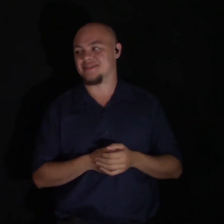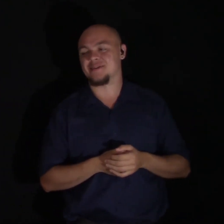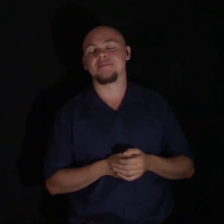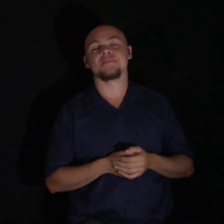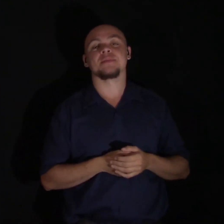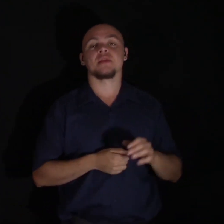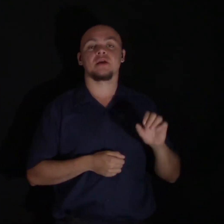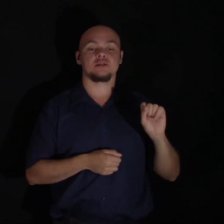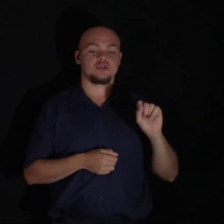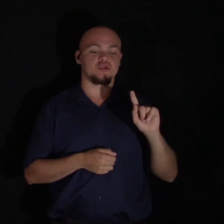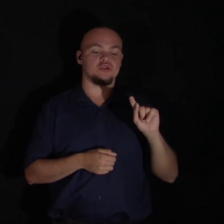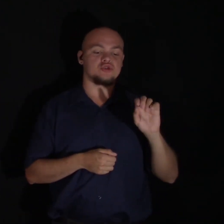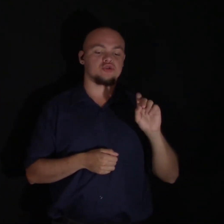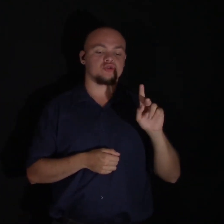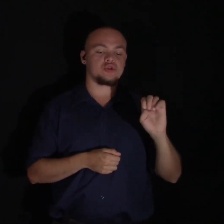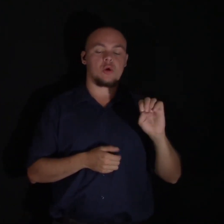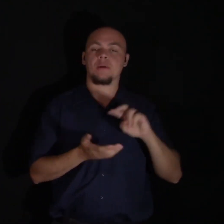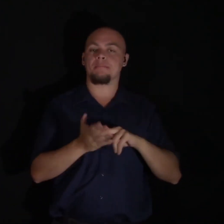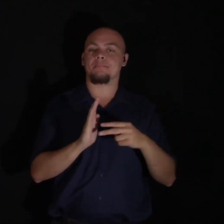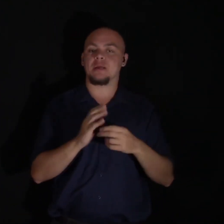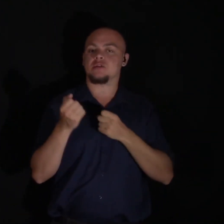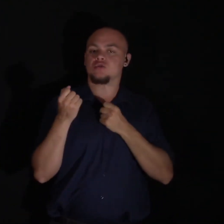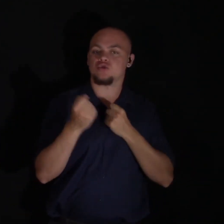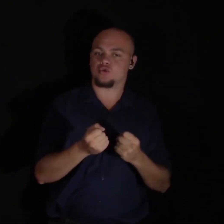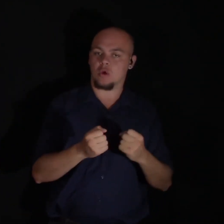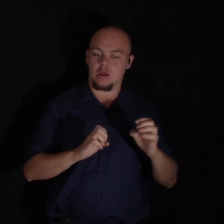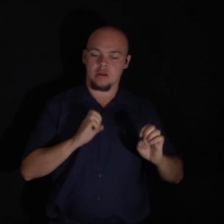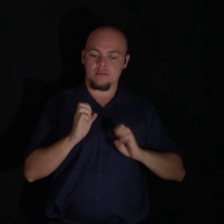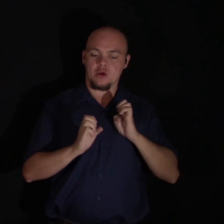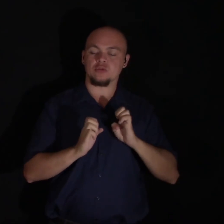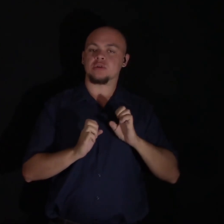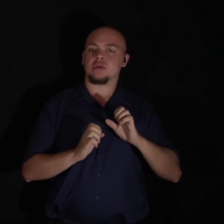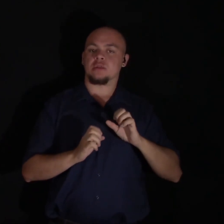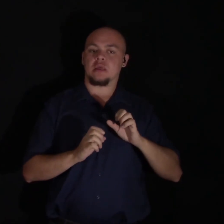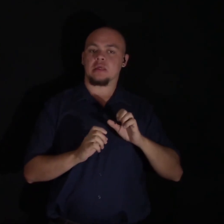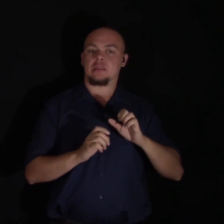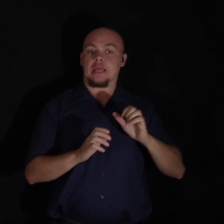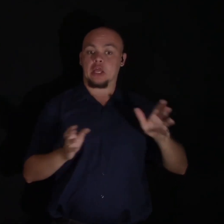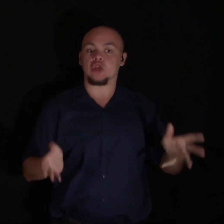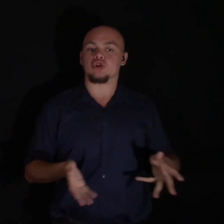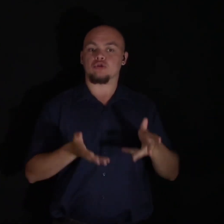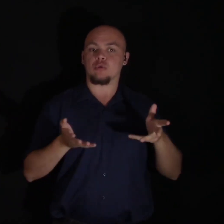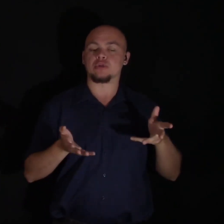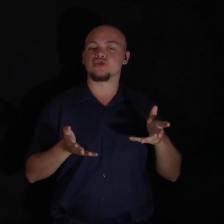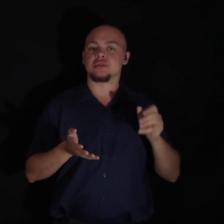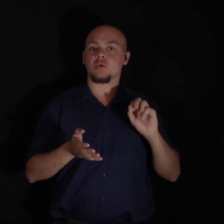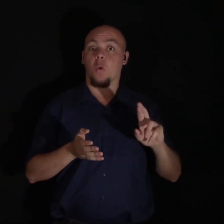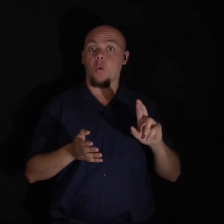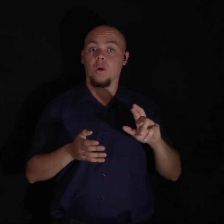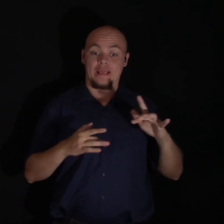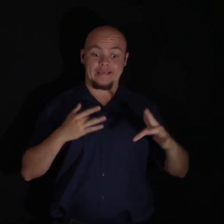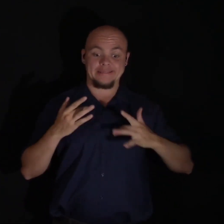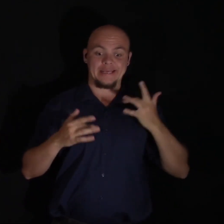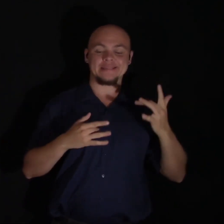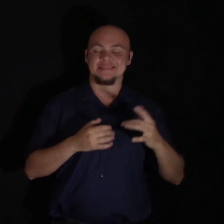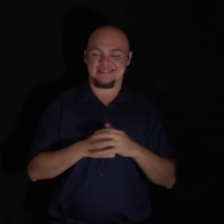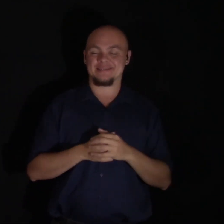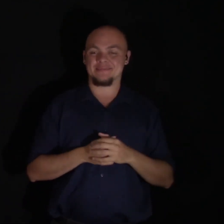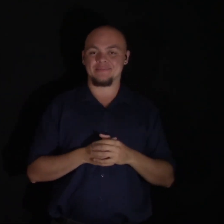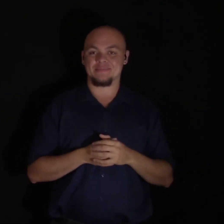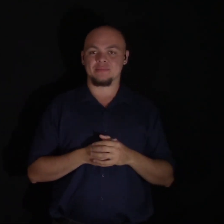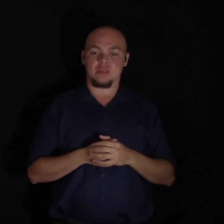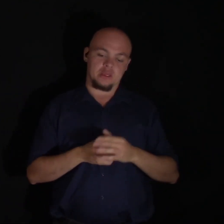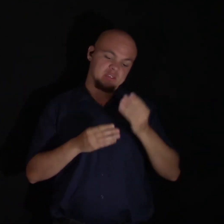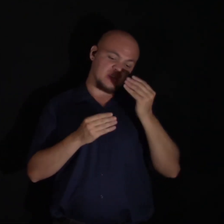So stoke is defined as a very strong emotion that encourages or incites. What I saw there from all the